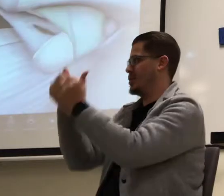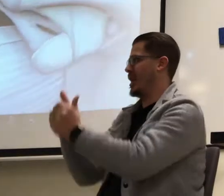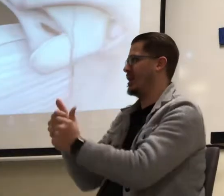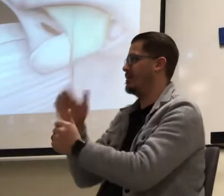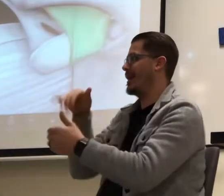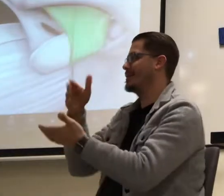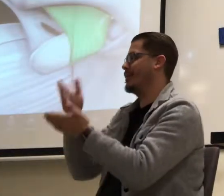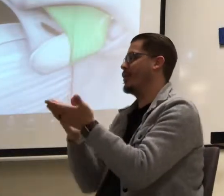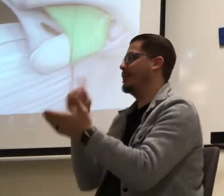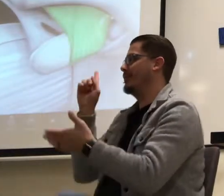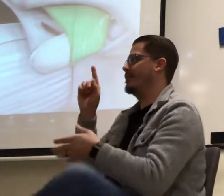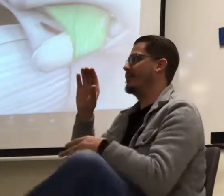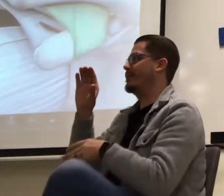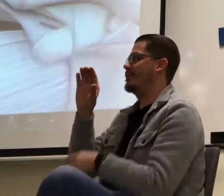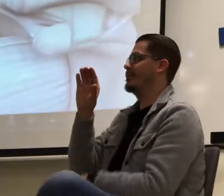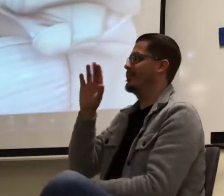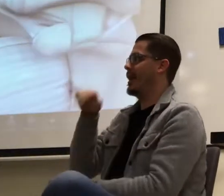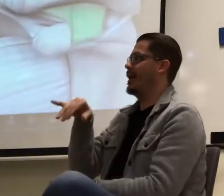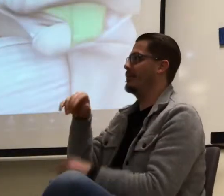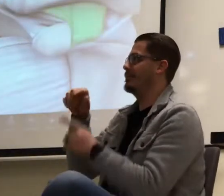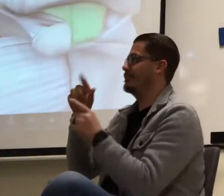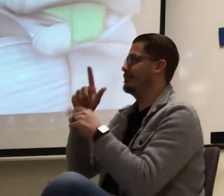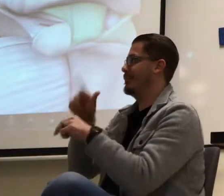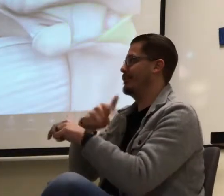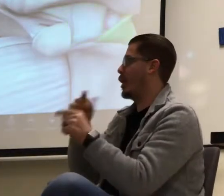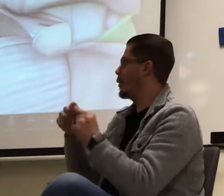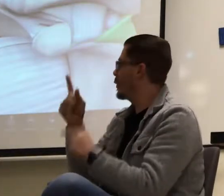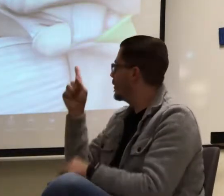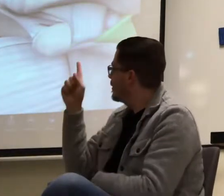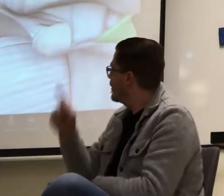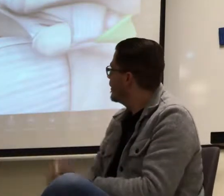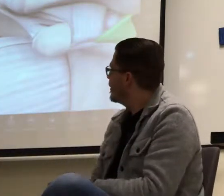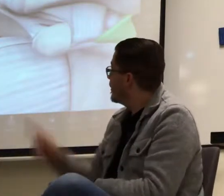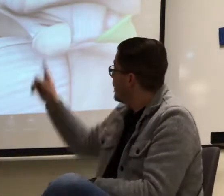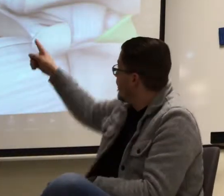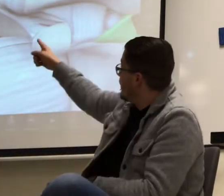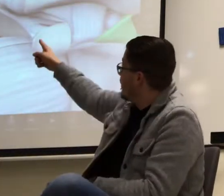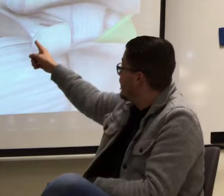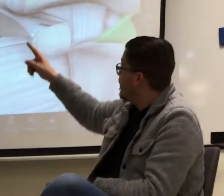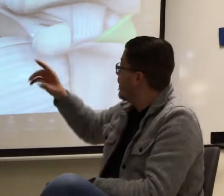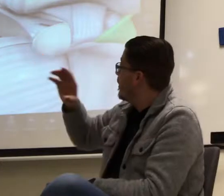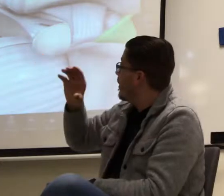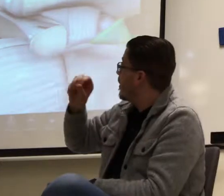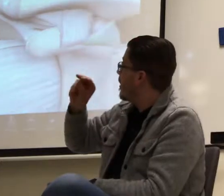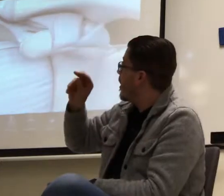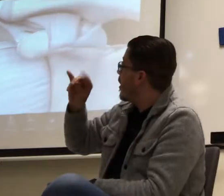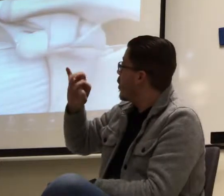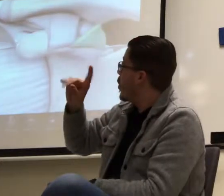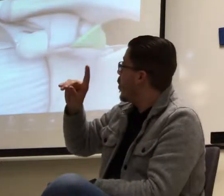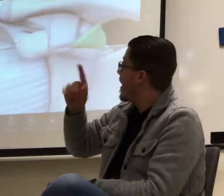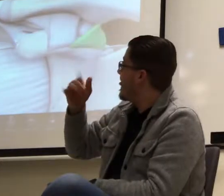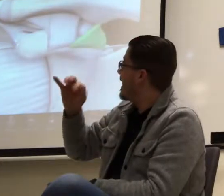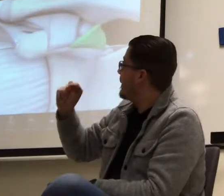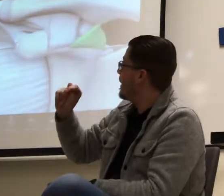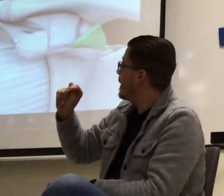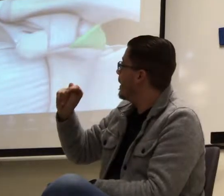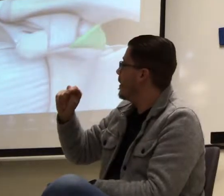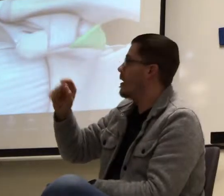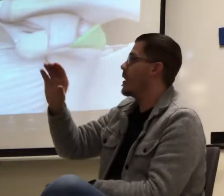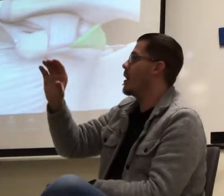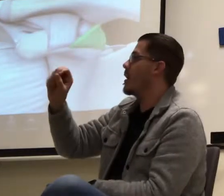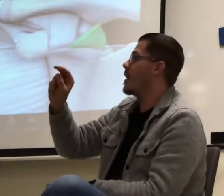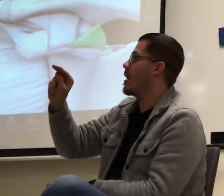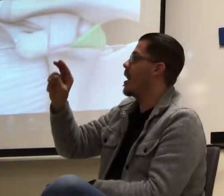coraco-clavicular ligaments. And here's another one there. Going from the coracoid to the clavicle. They call that one